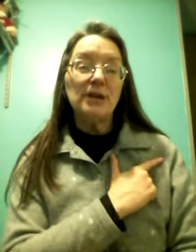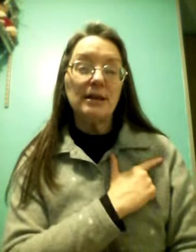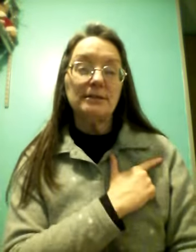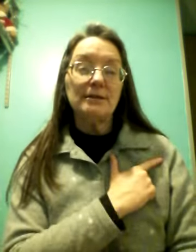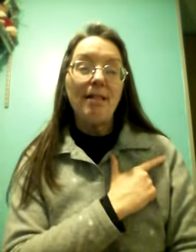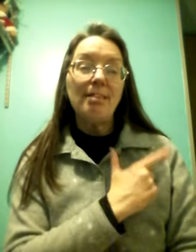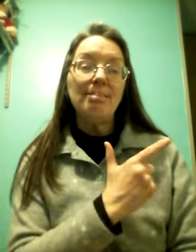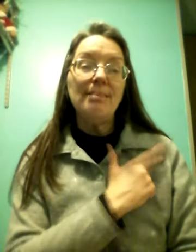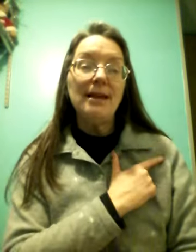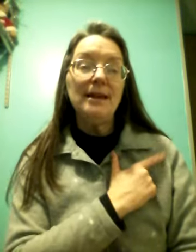chest.